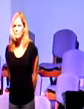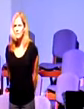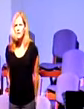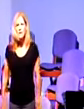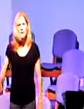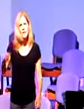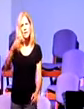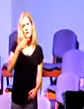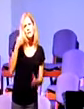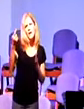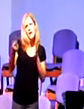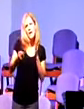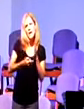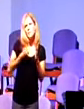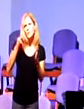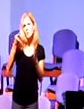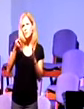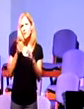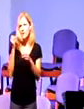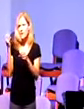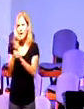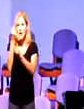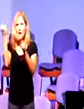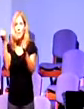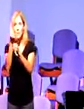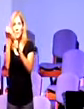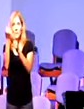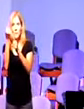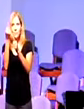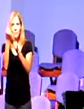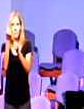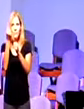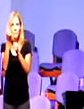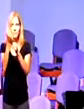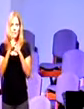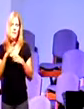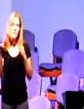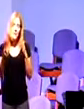They say sometimes you win some,